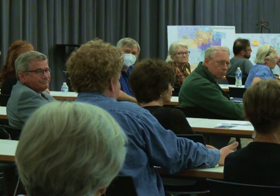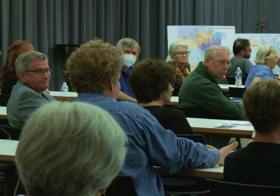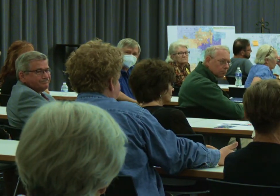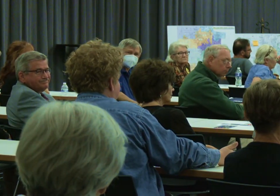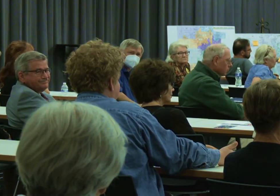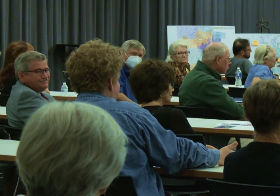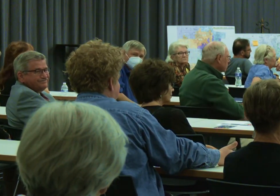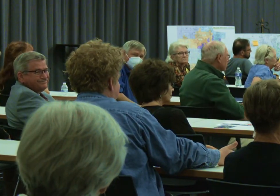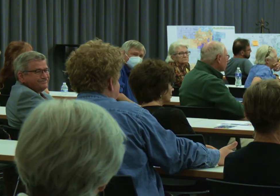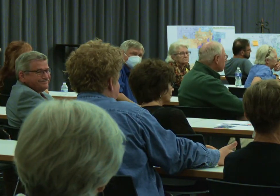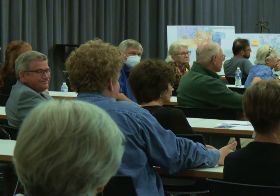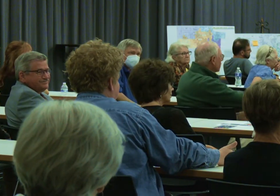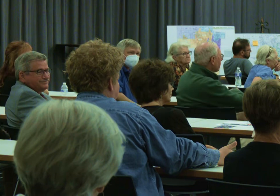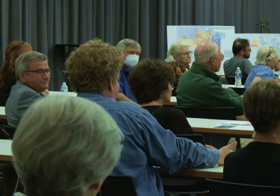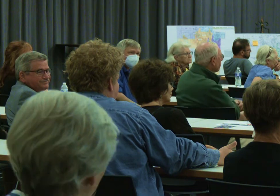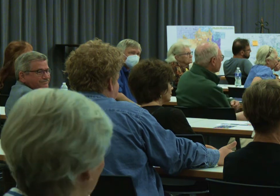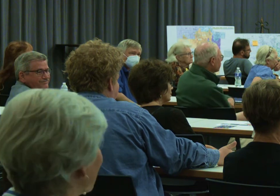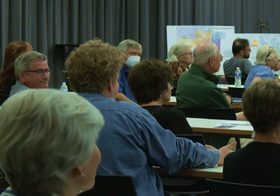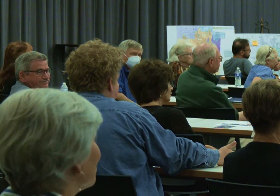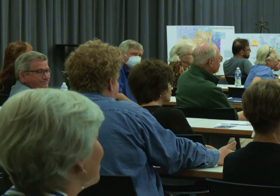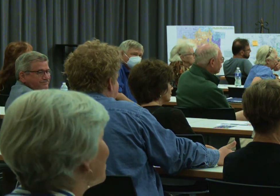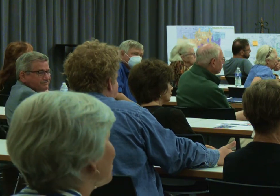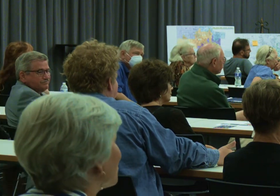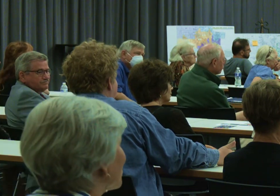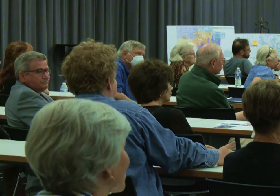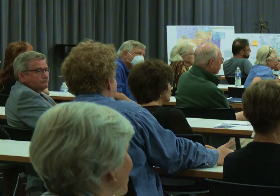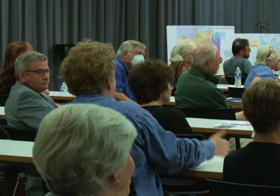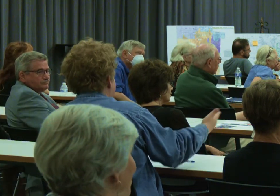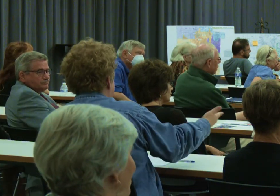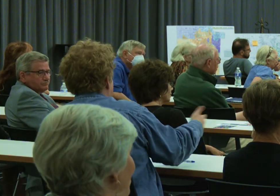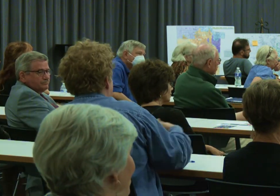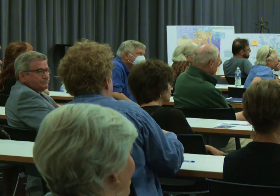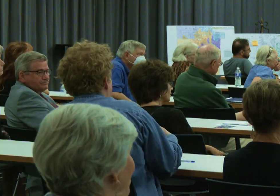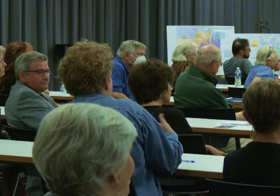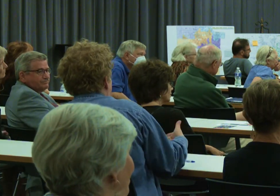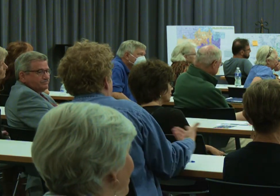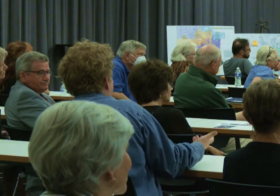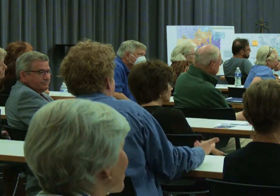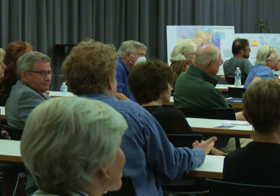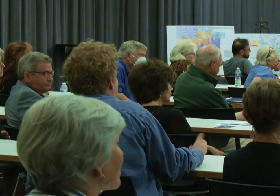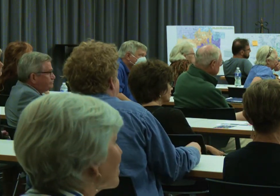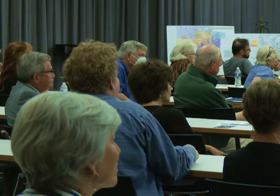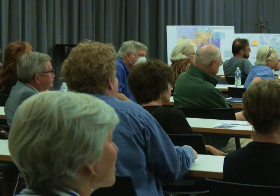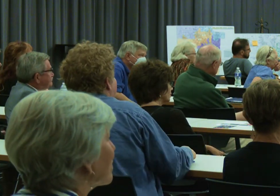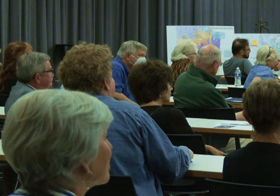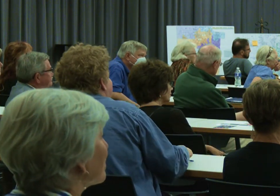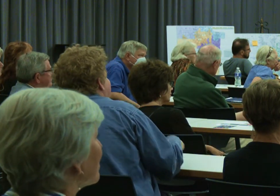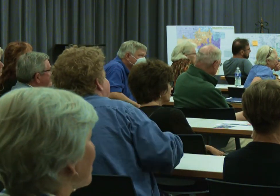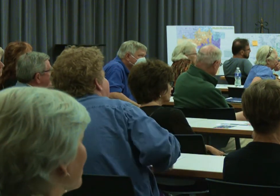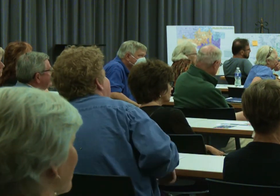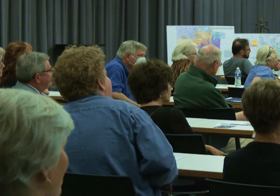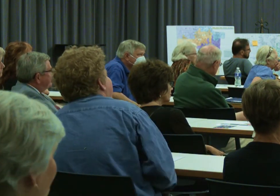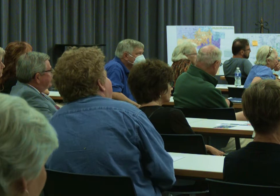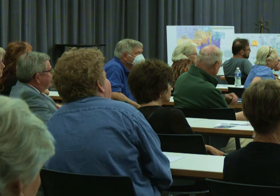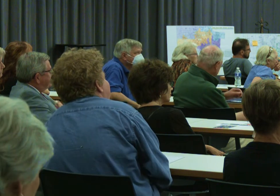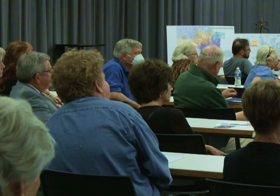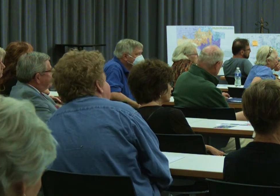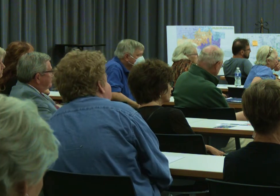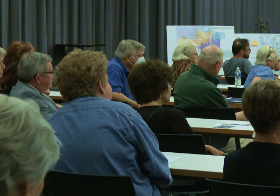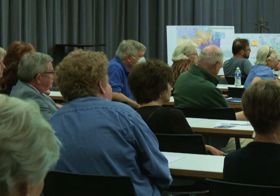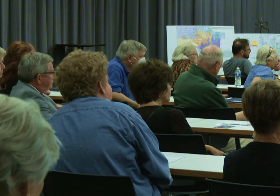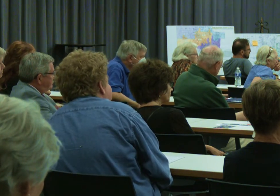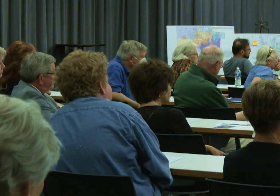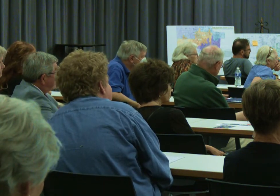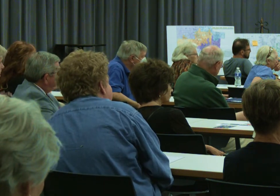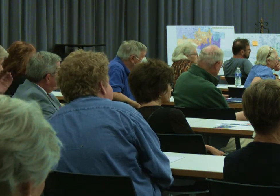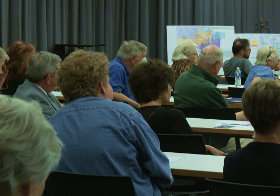Like, what is? What's the remedy for the fact that Yes. the Ohio Supreme Court found the